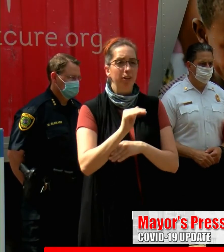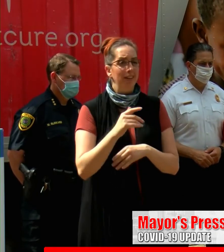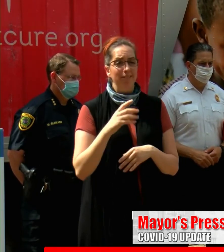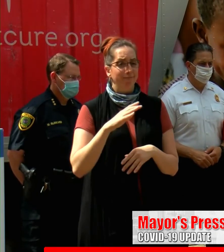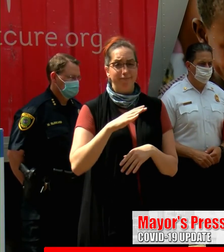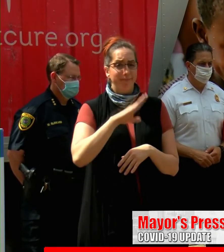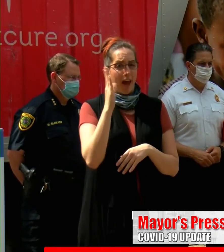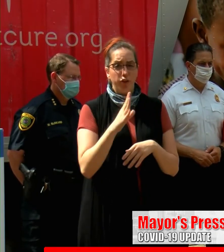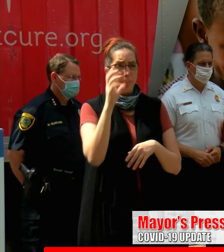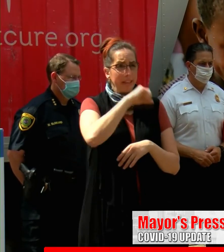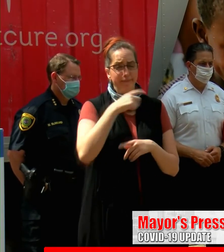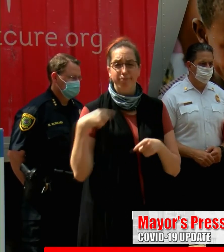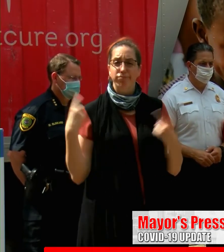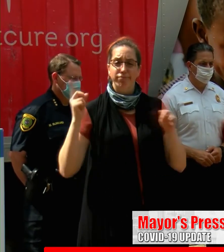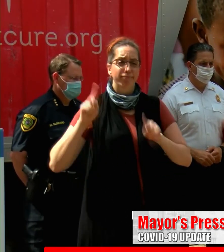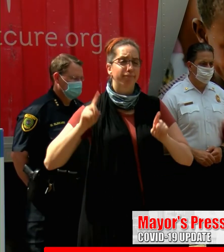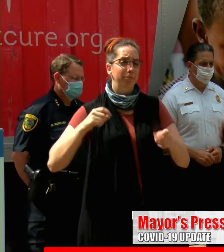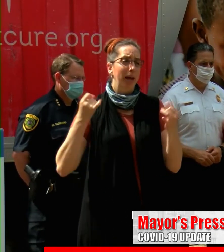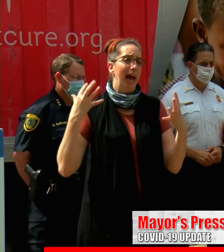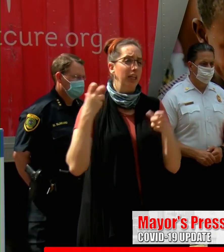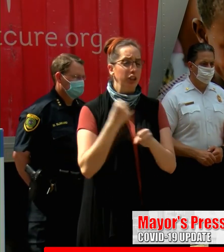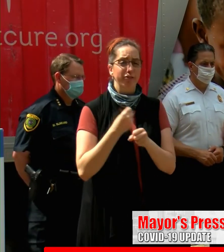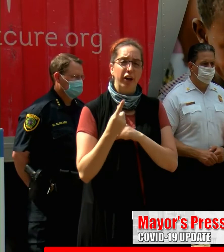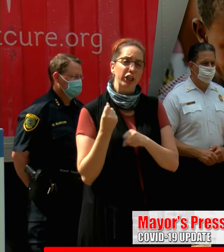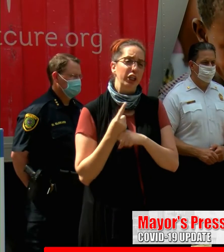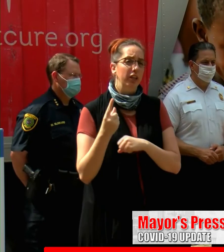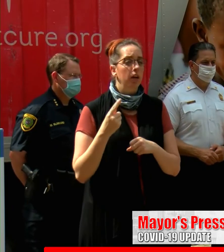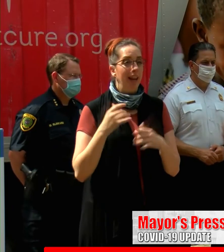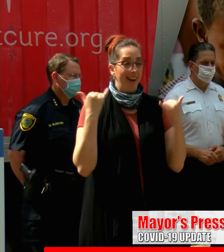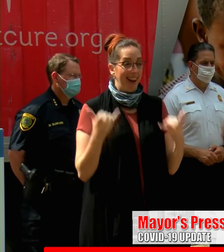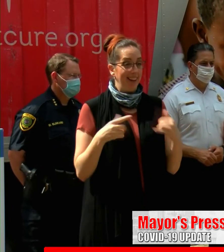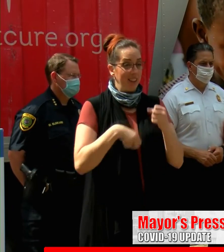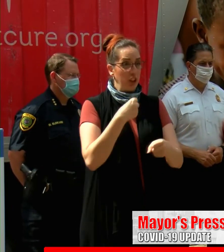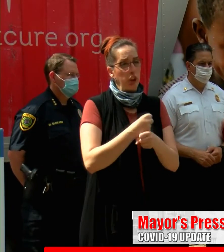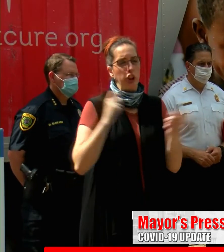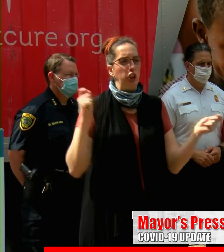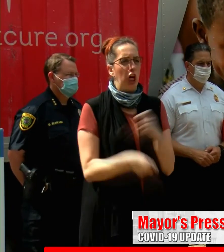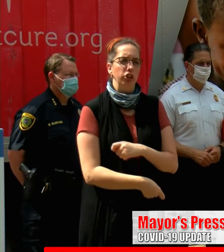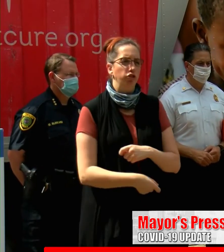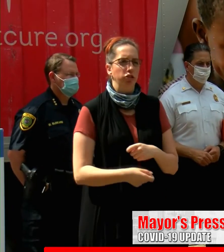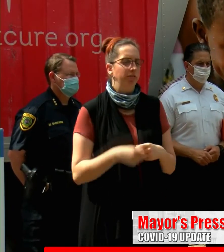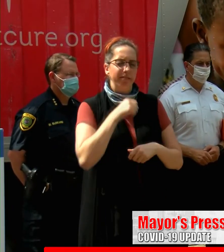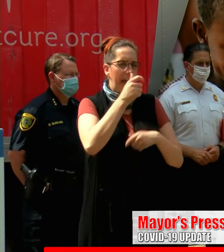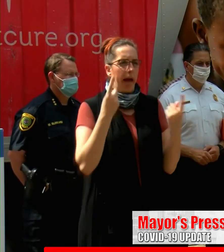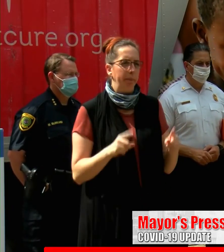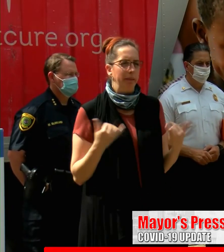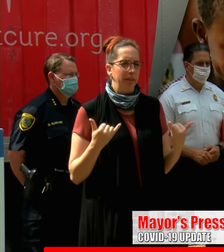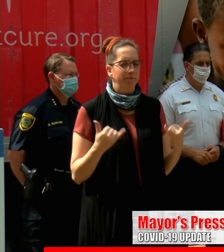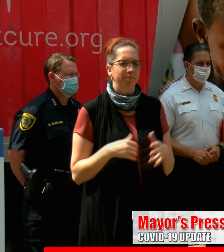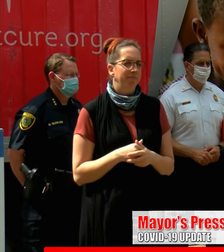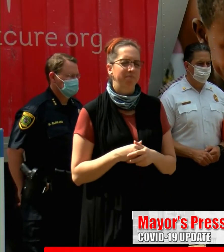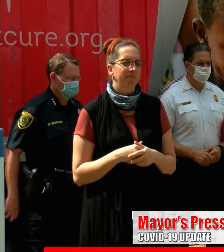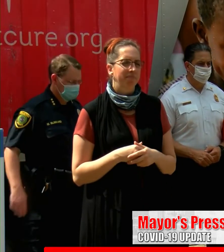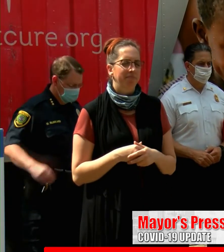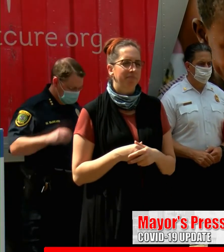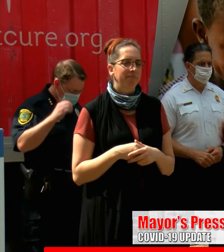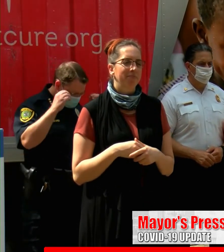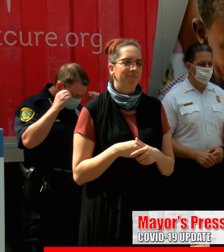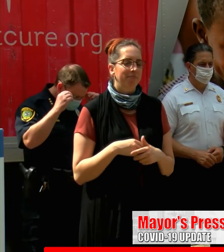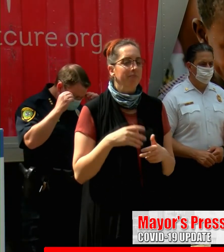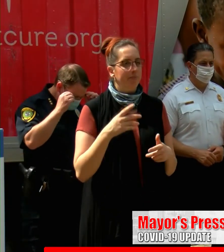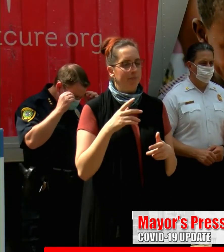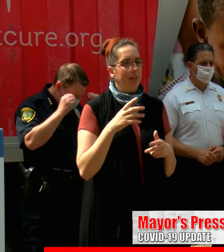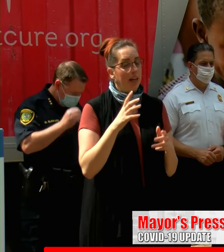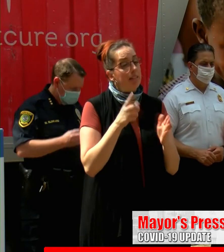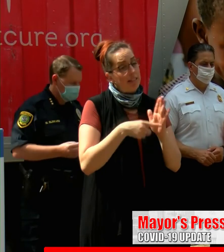number of years. All of those events are changing, not taking place. And